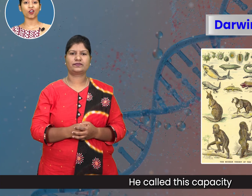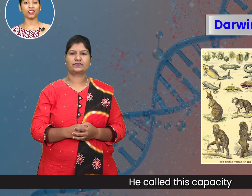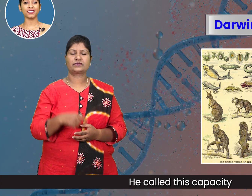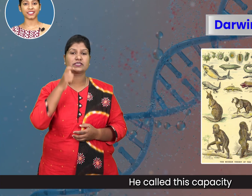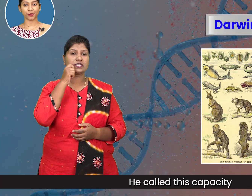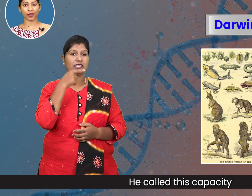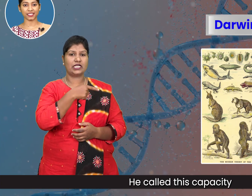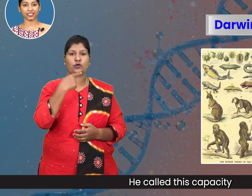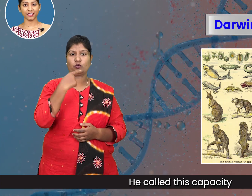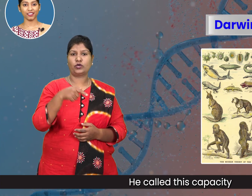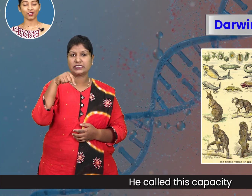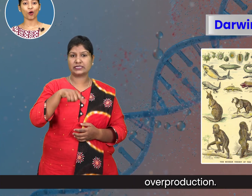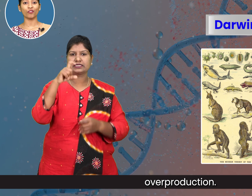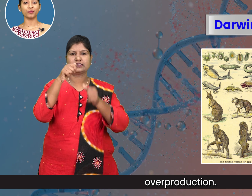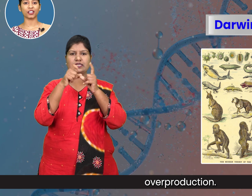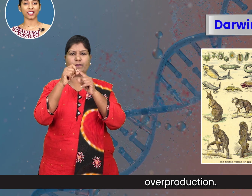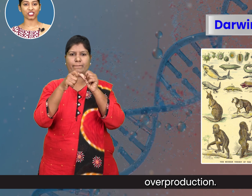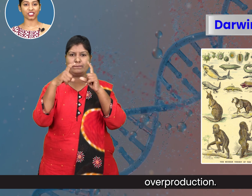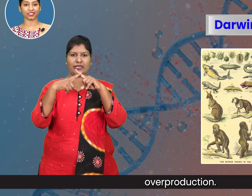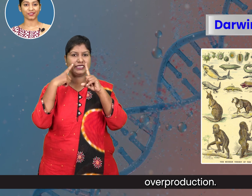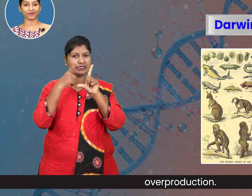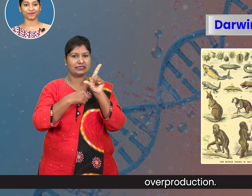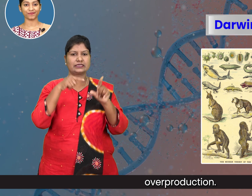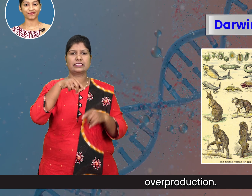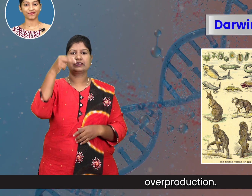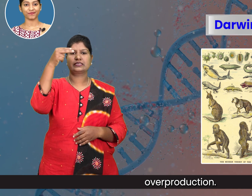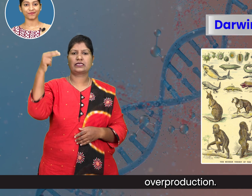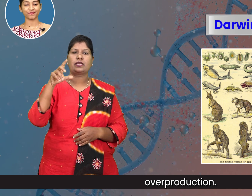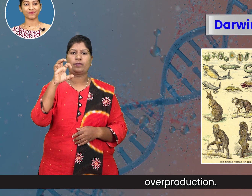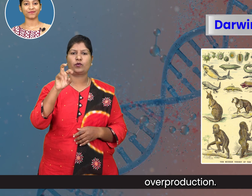He called this capacity overproduction.